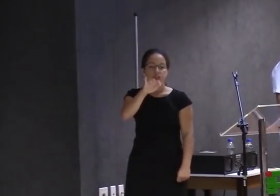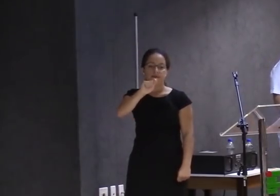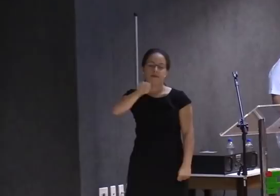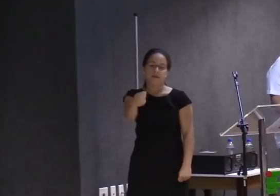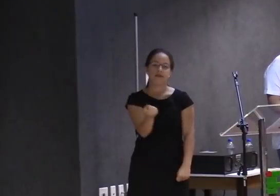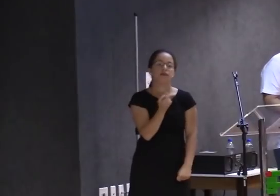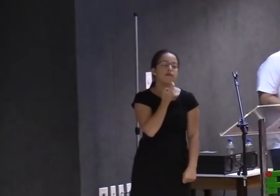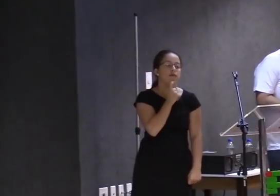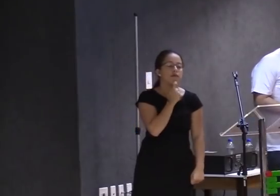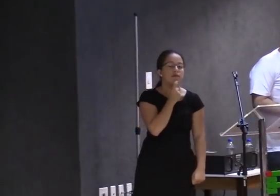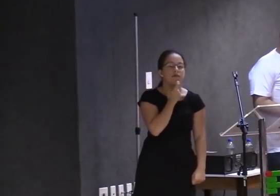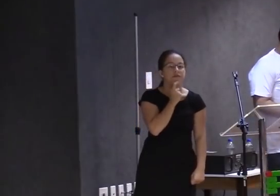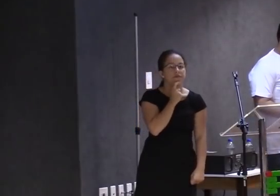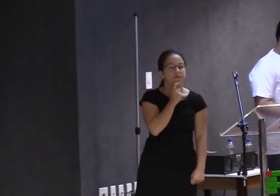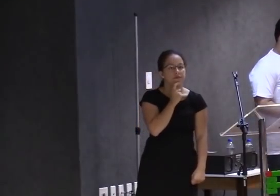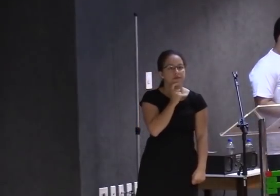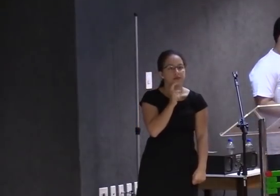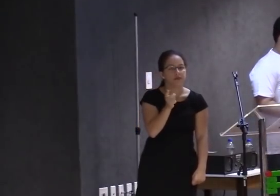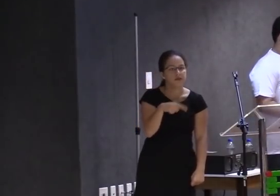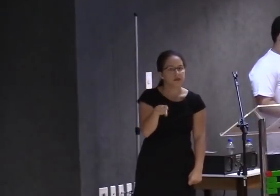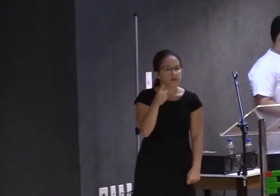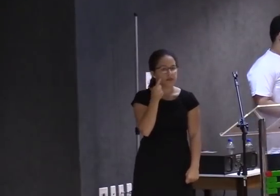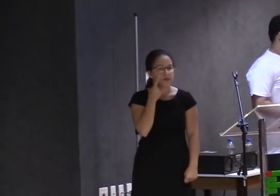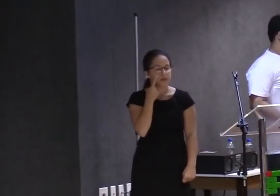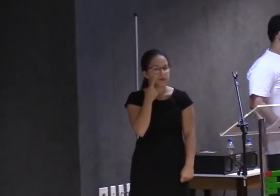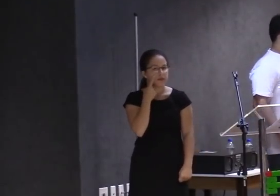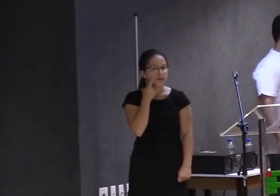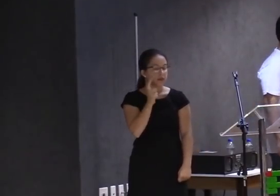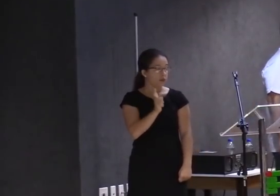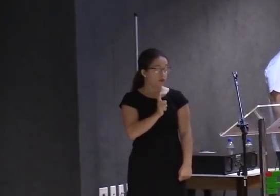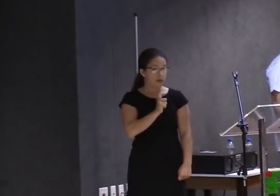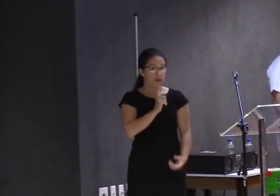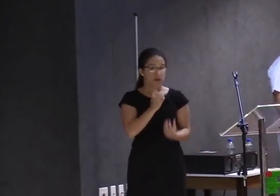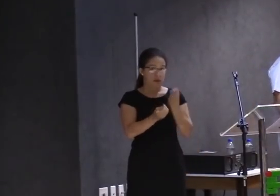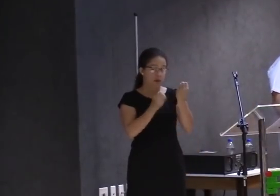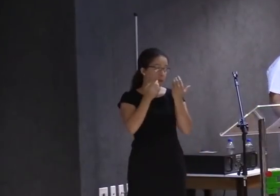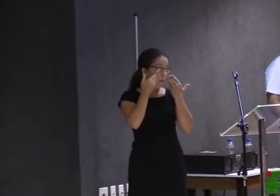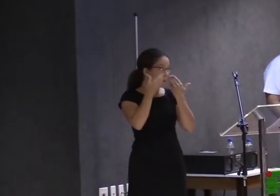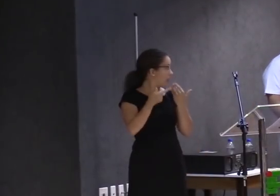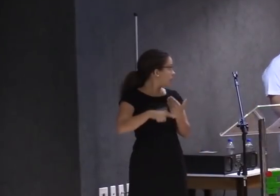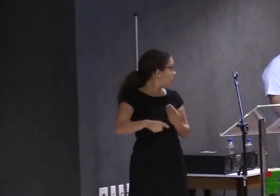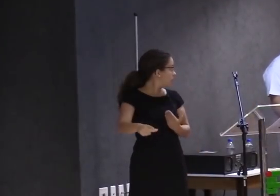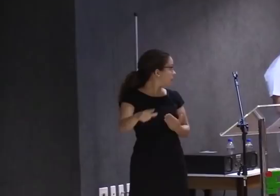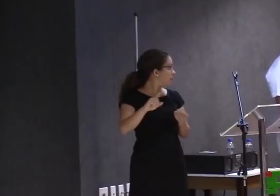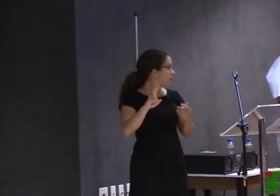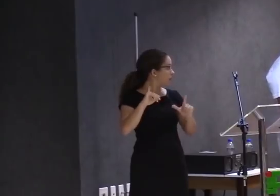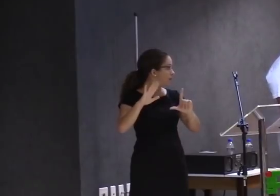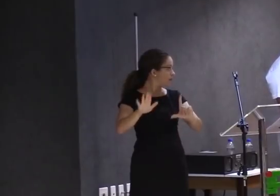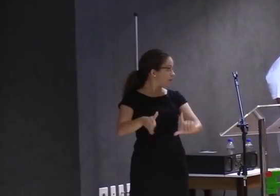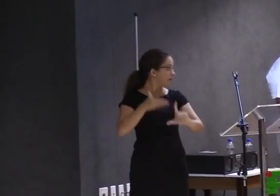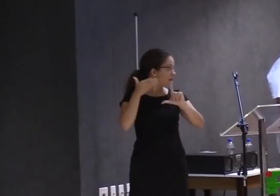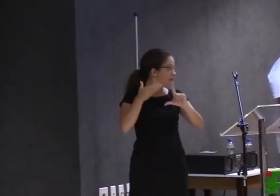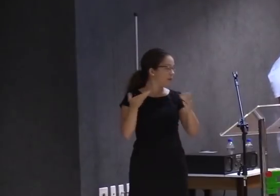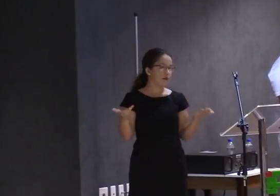So let's change to other mode from the presentation. Ela vai mudar a apresentação